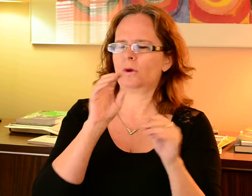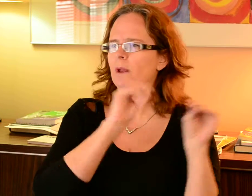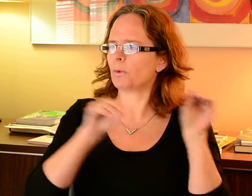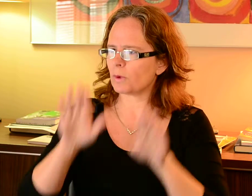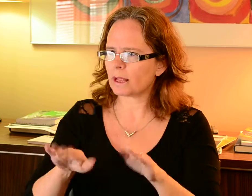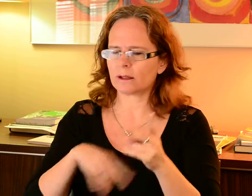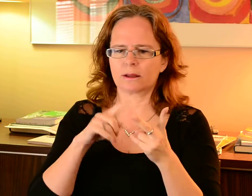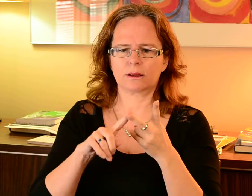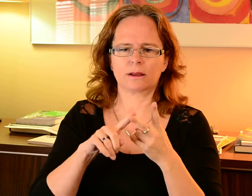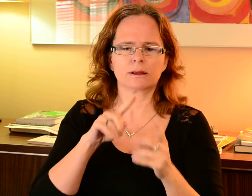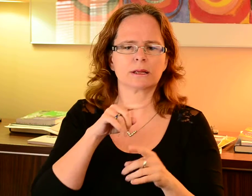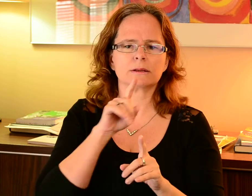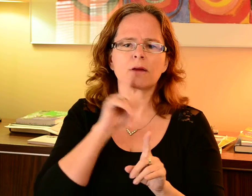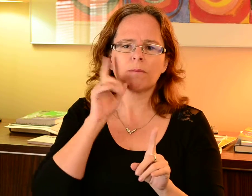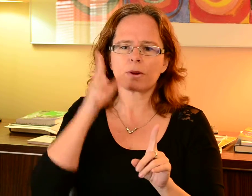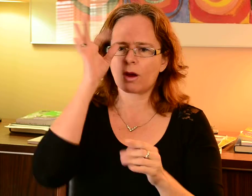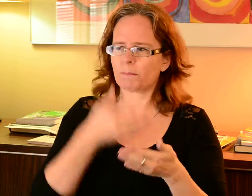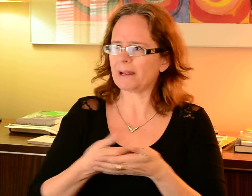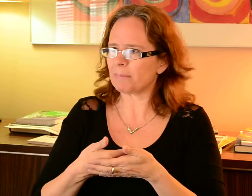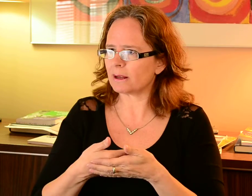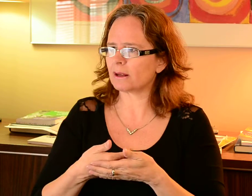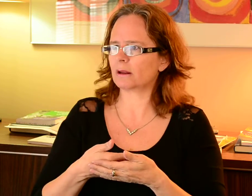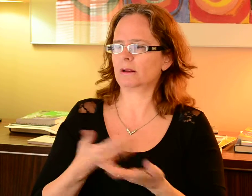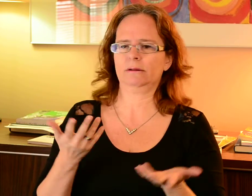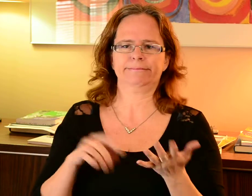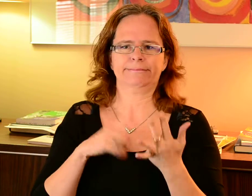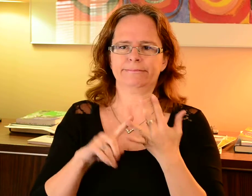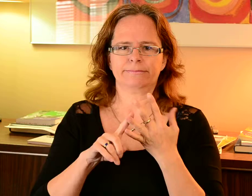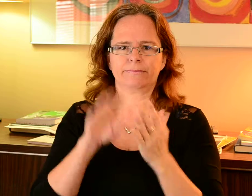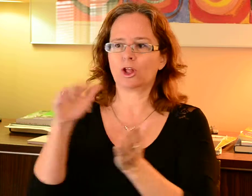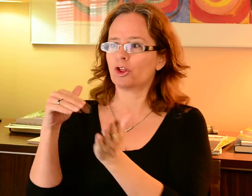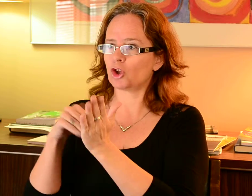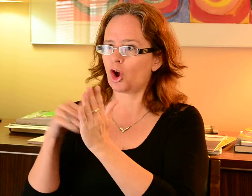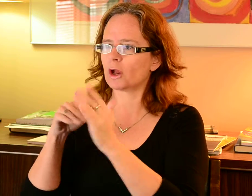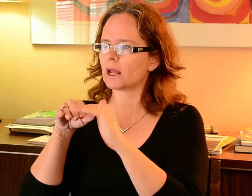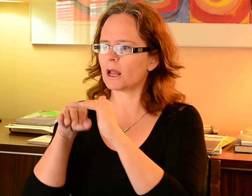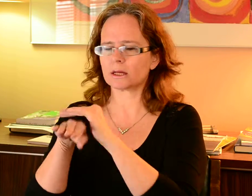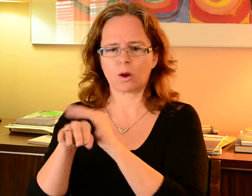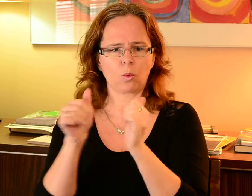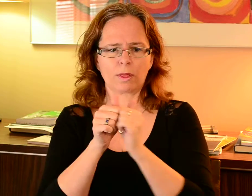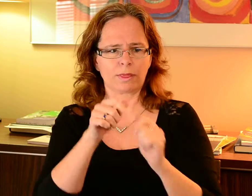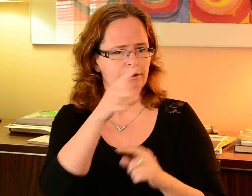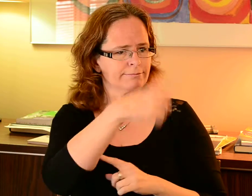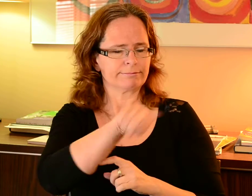day, because that would be lovely for people who immigrate here, or for young children,